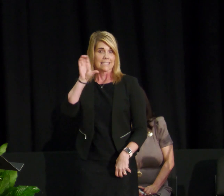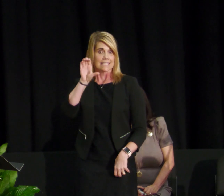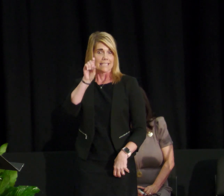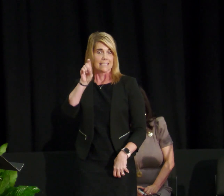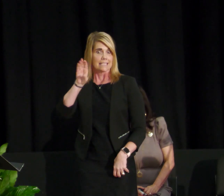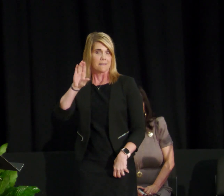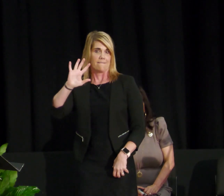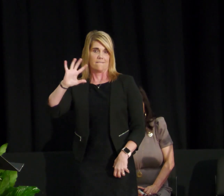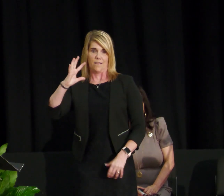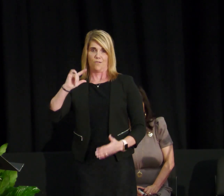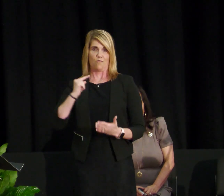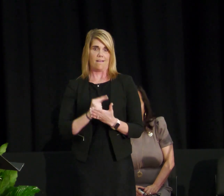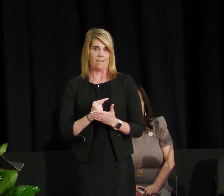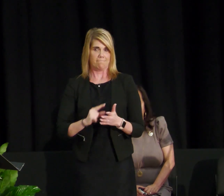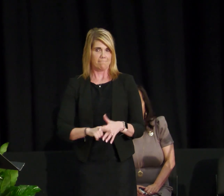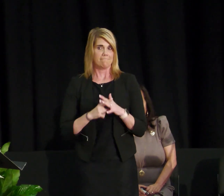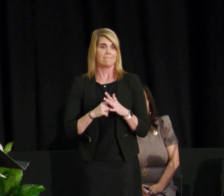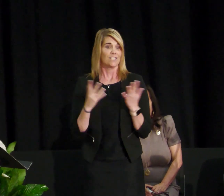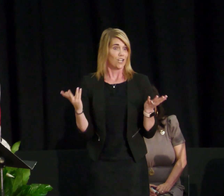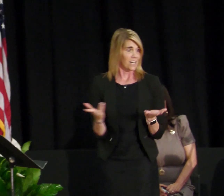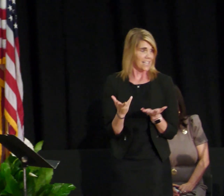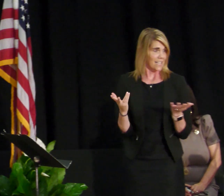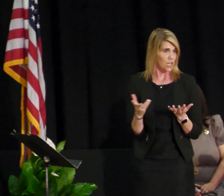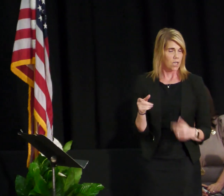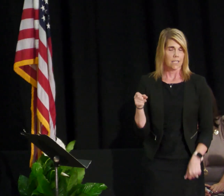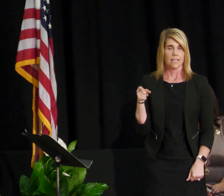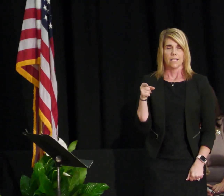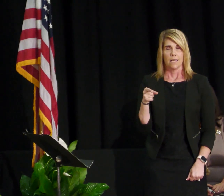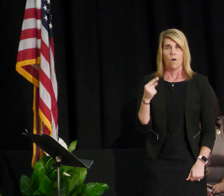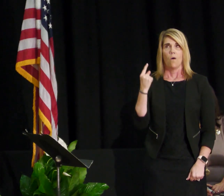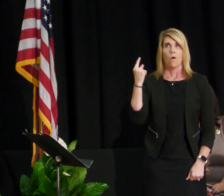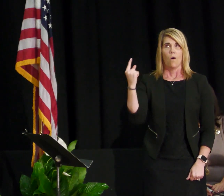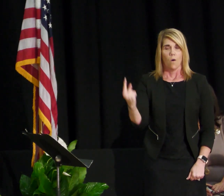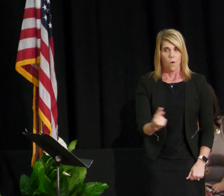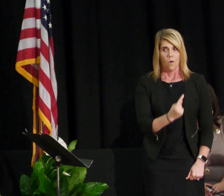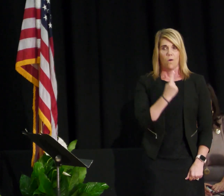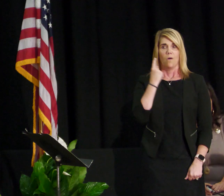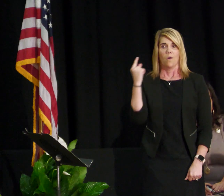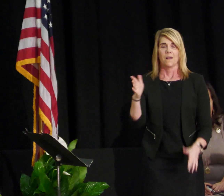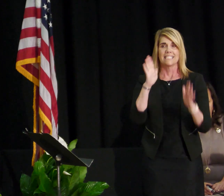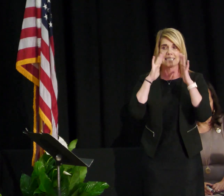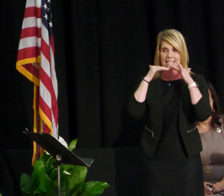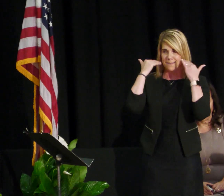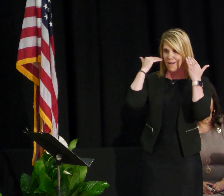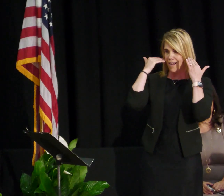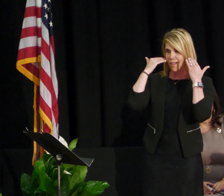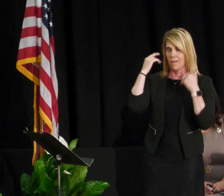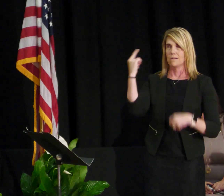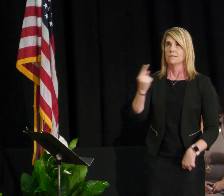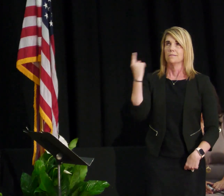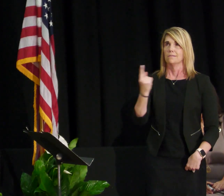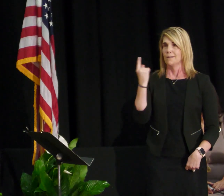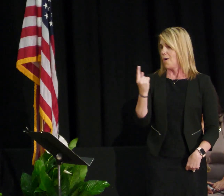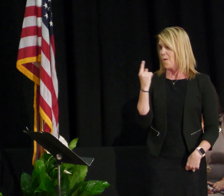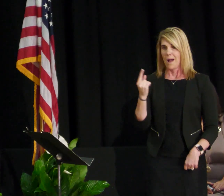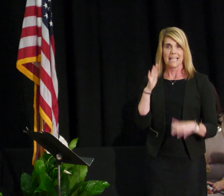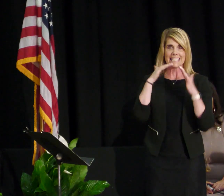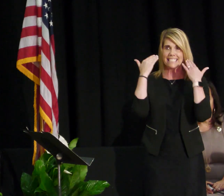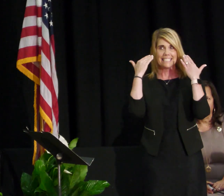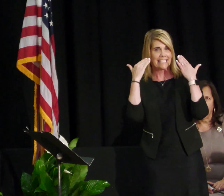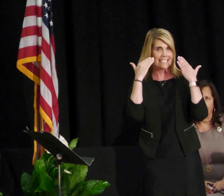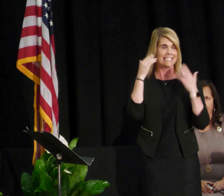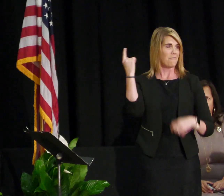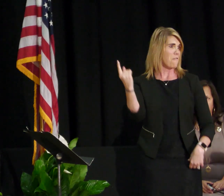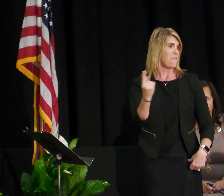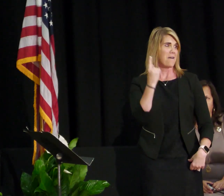came to CSDB in fifth grade. He always has a smile